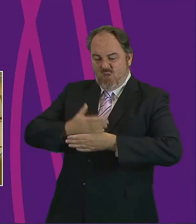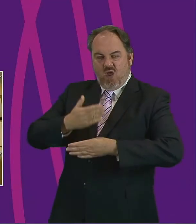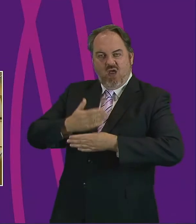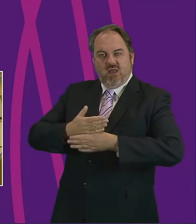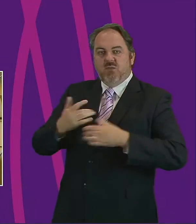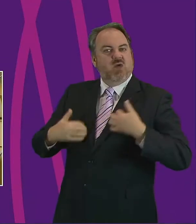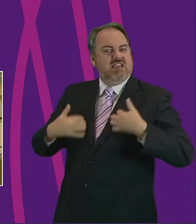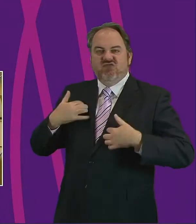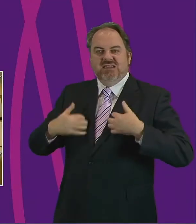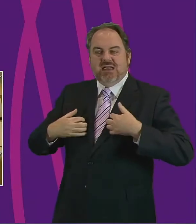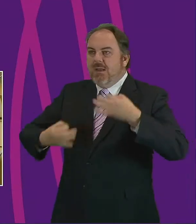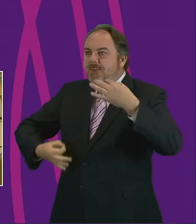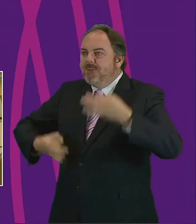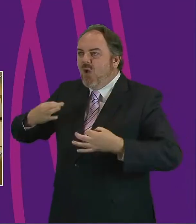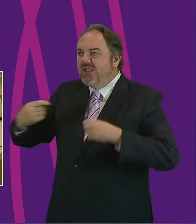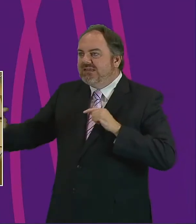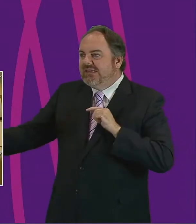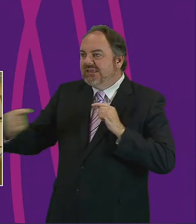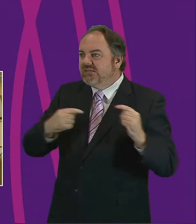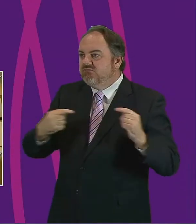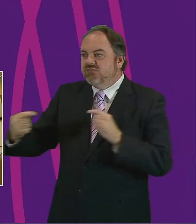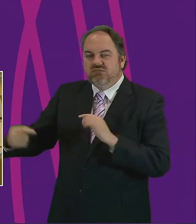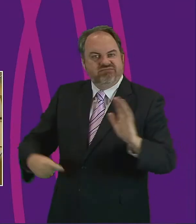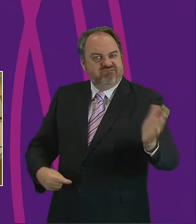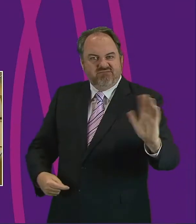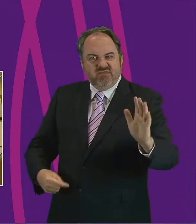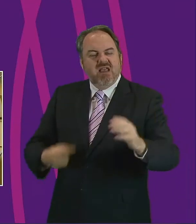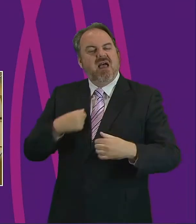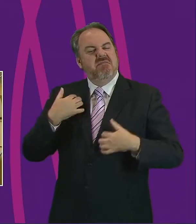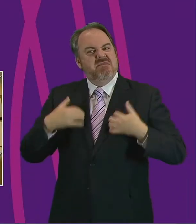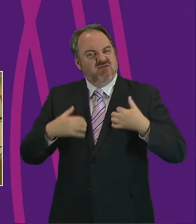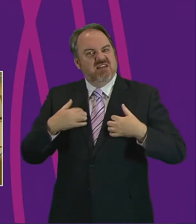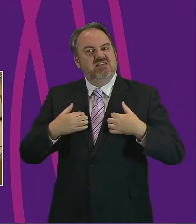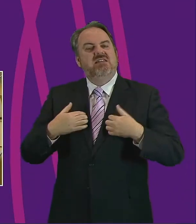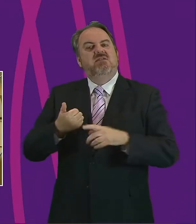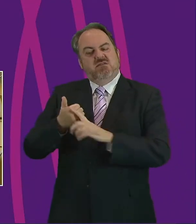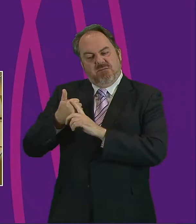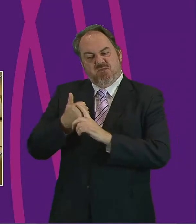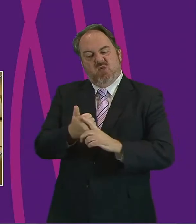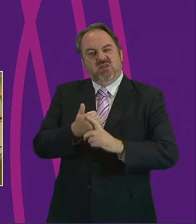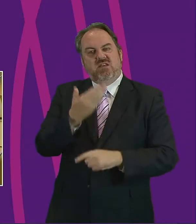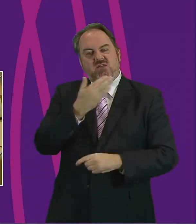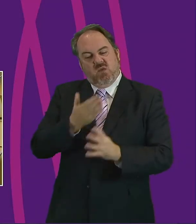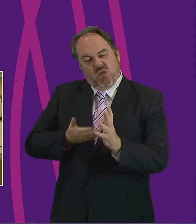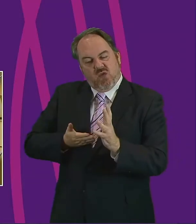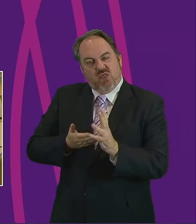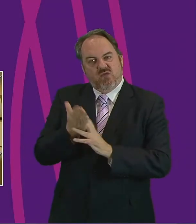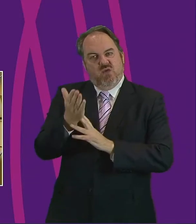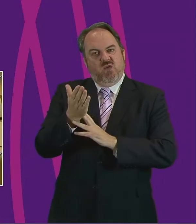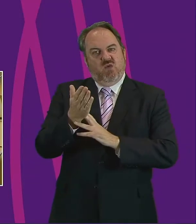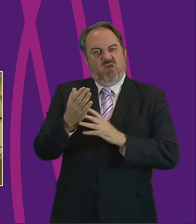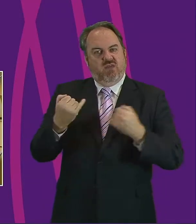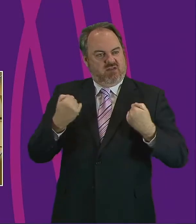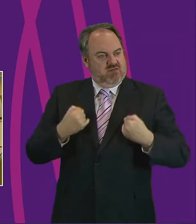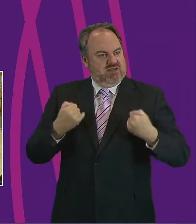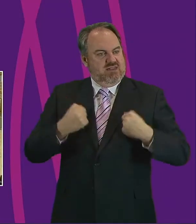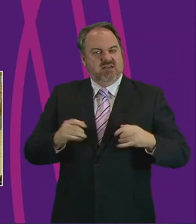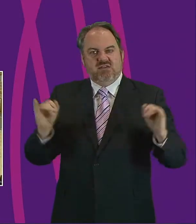of these issues, but simply focuses on my responsibility to get the country through this crisis as safely as I possibly